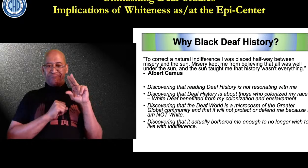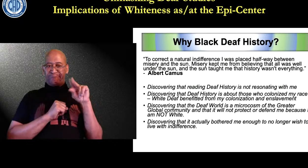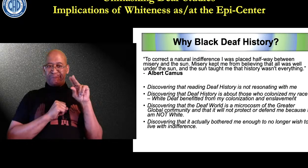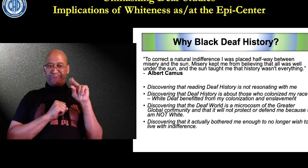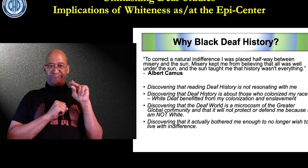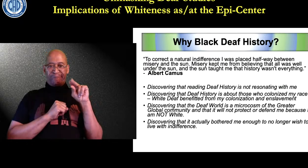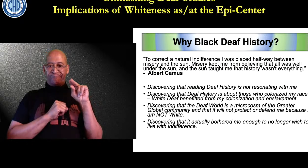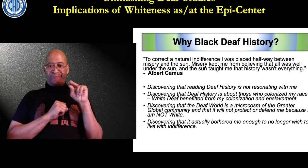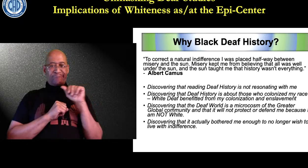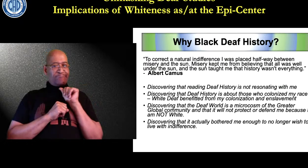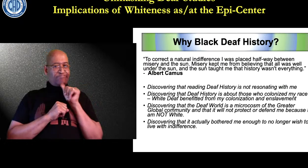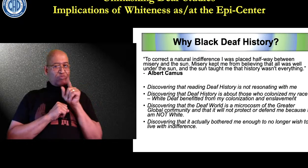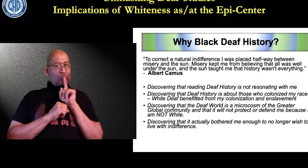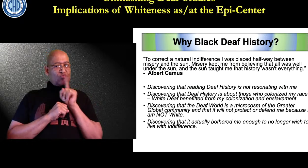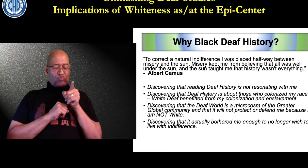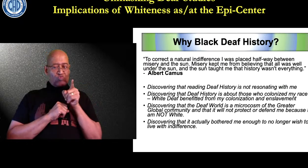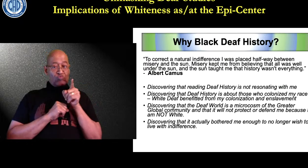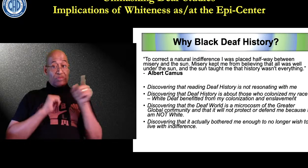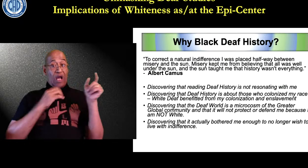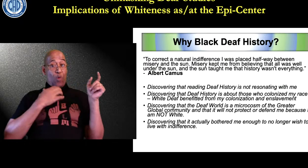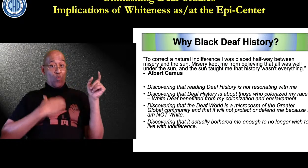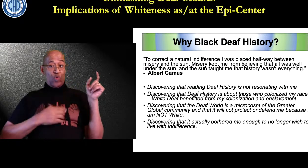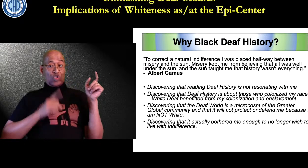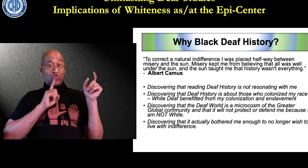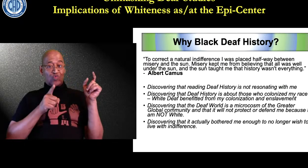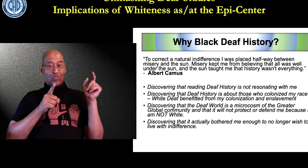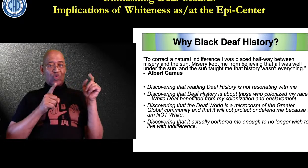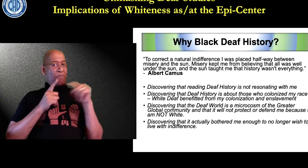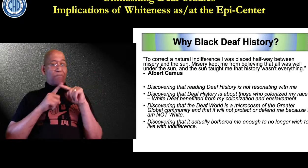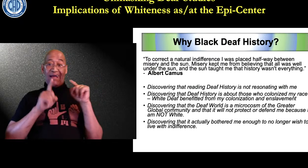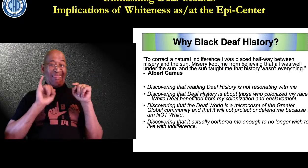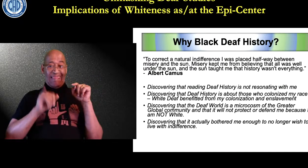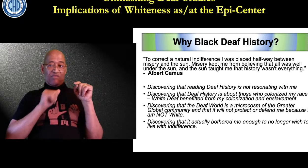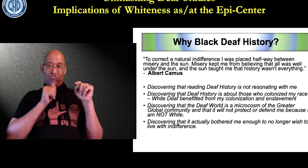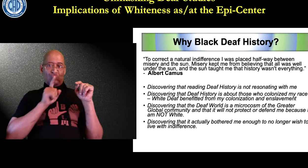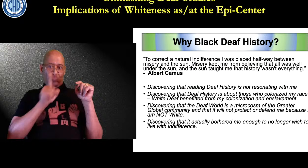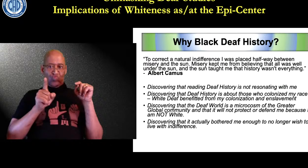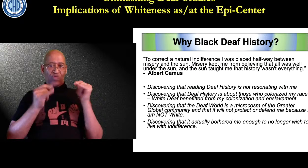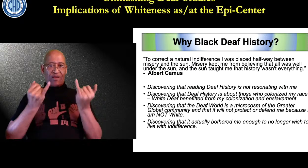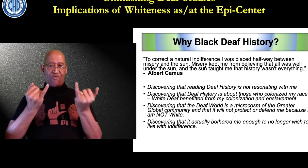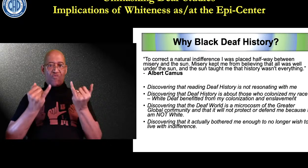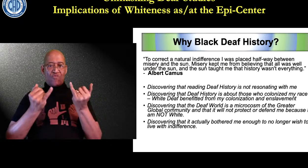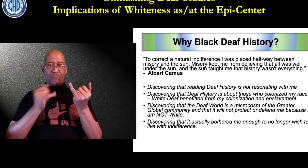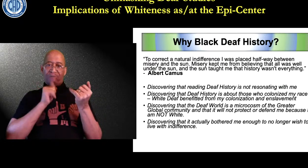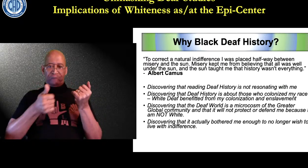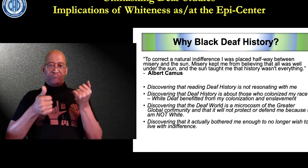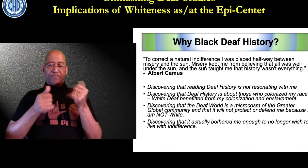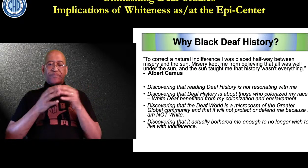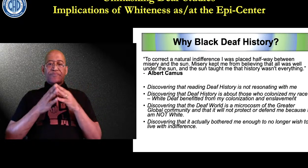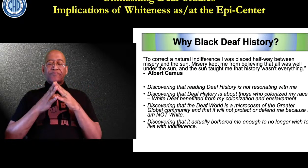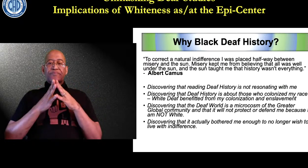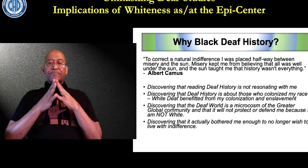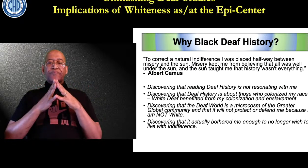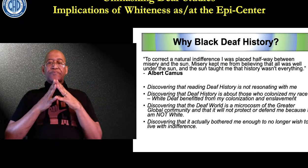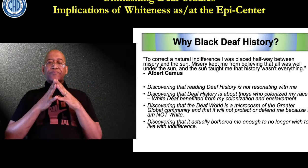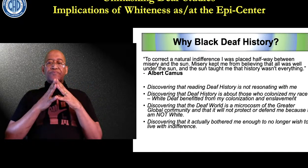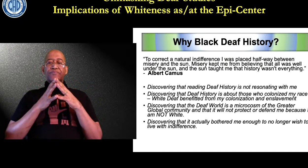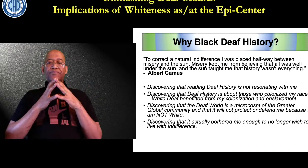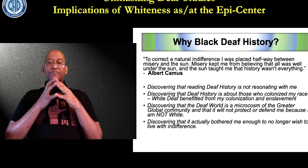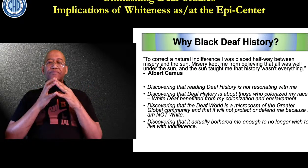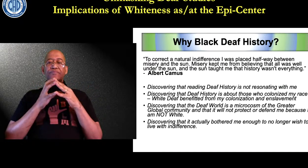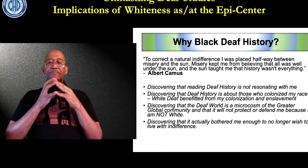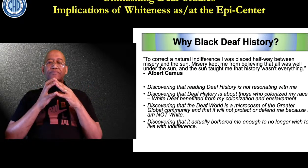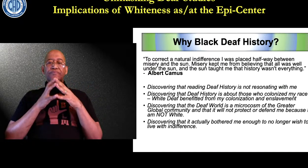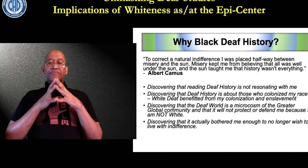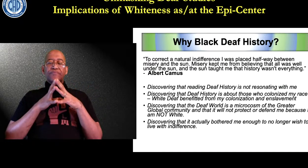I think in the deaf world, we're safe. You know, we're both deaf, but not true. I wish it were true,